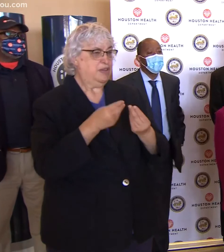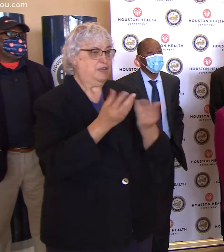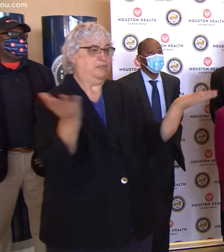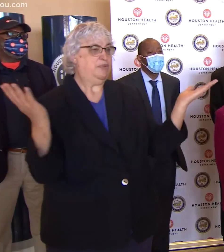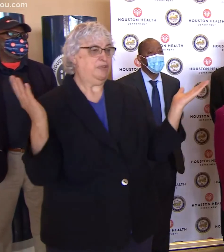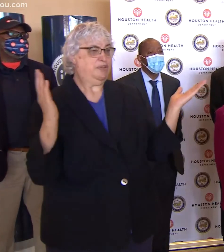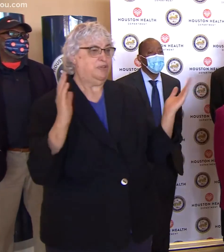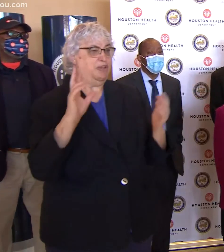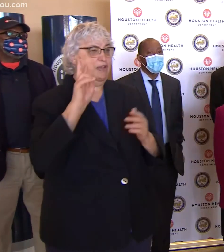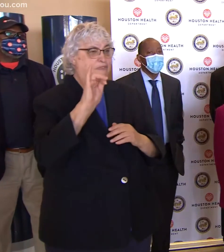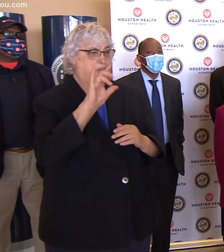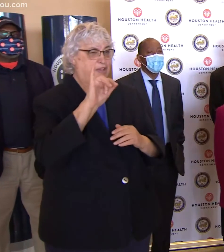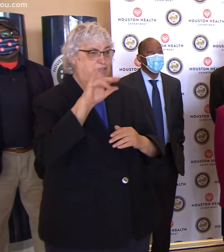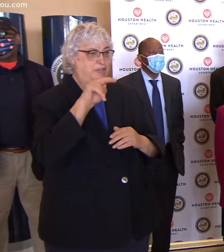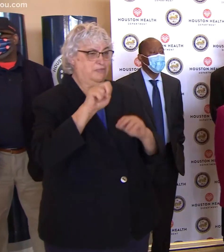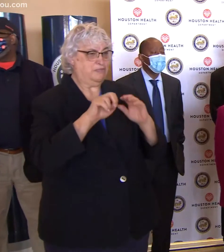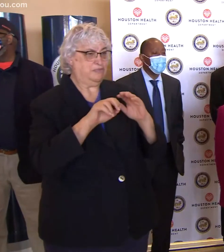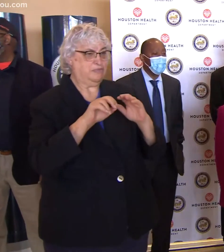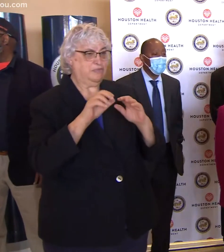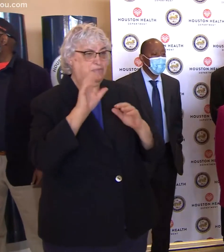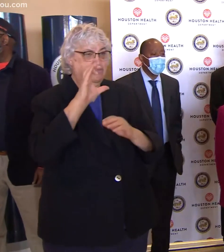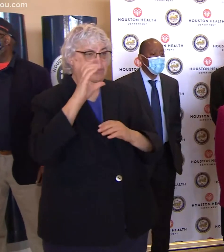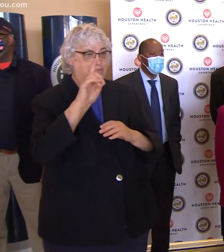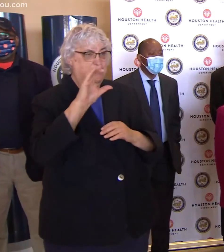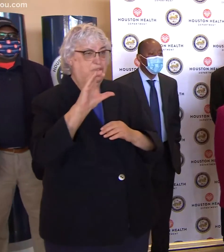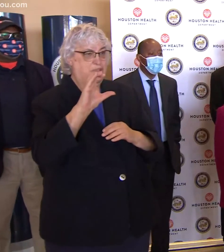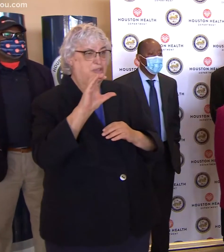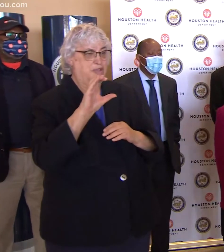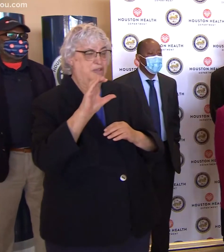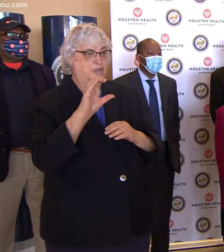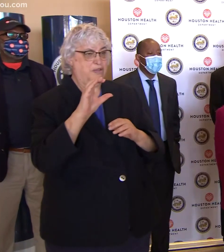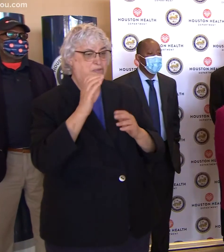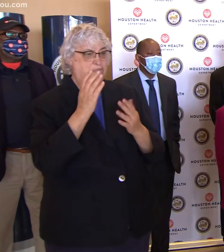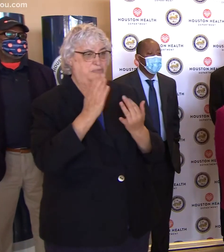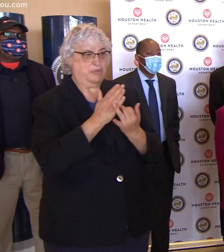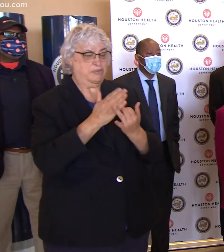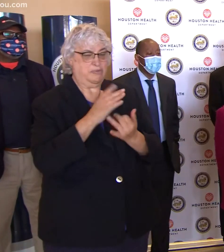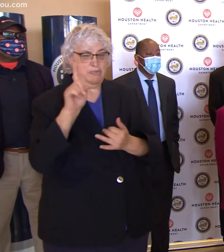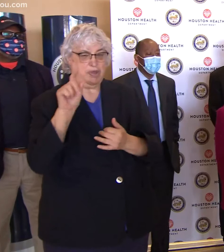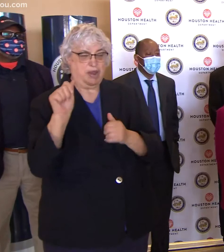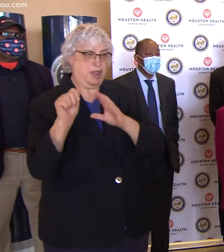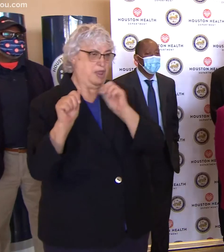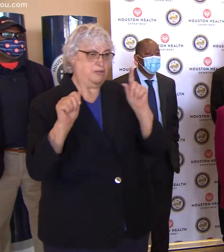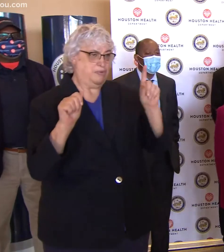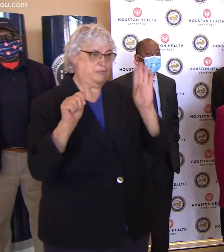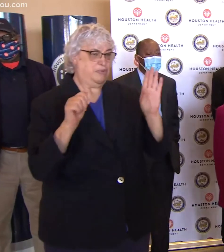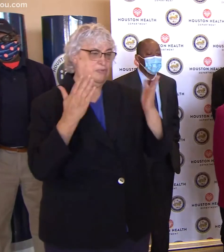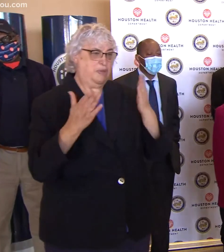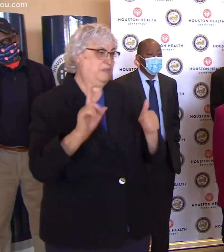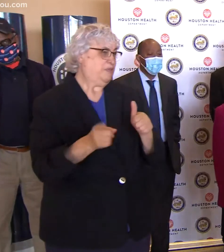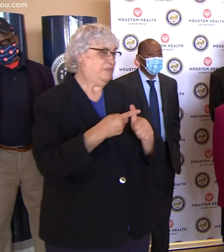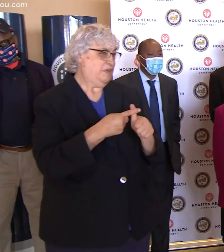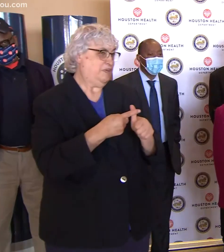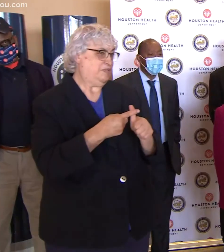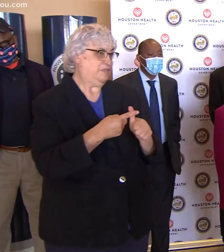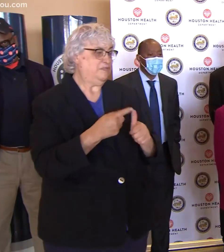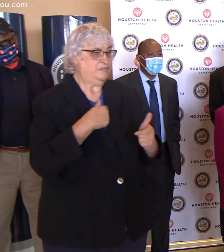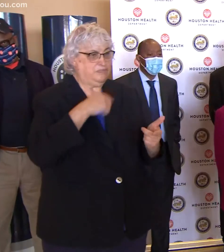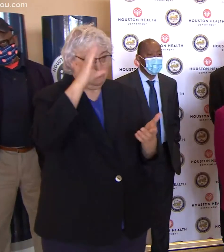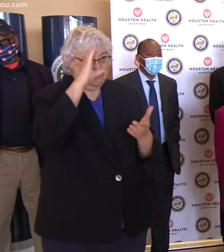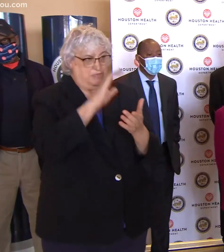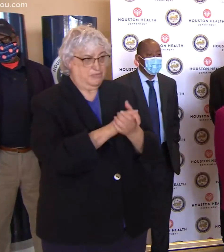distribution of vaccines under the CDC coding between 1A and 1B. They may be the very first. And I